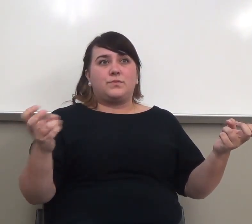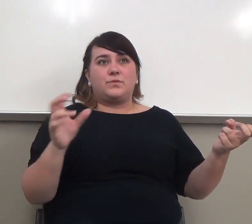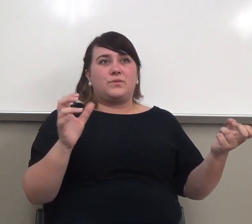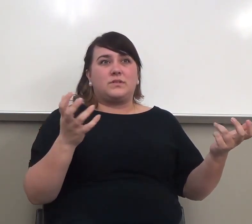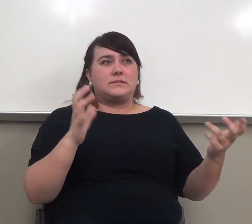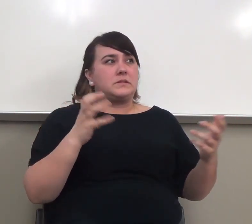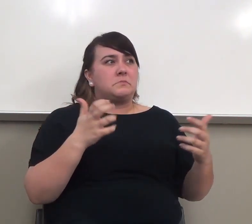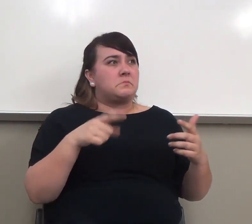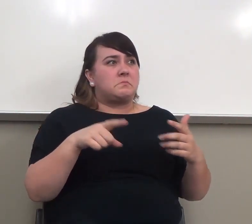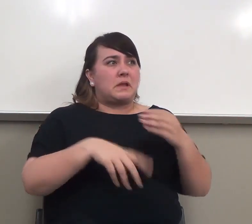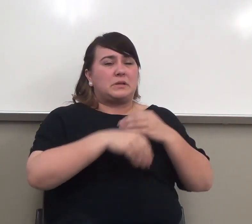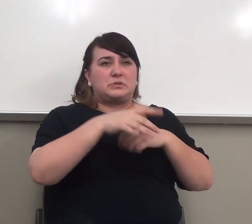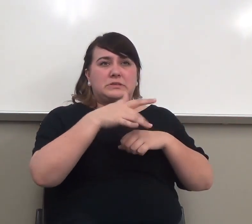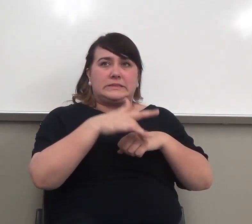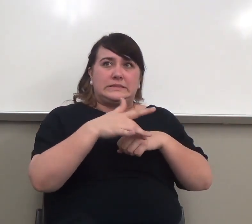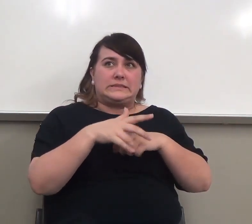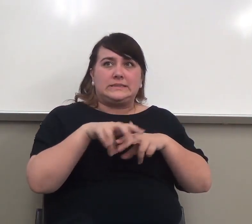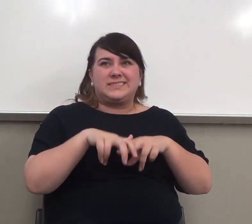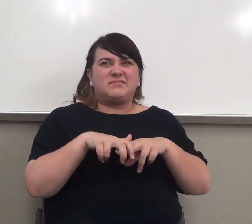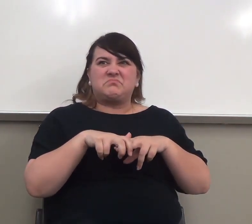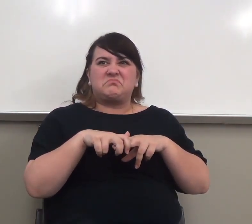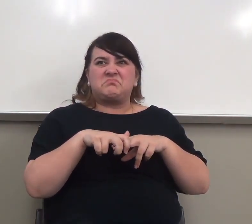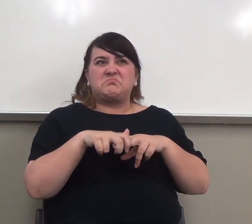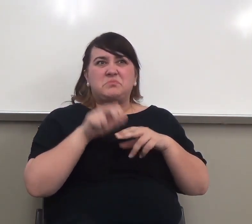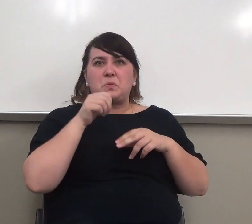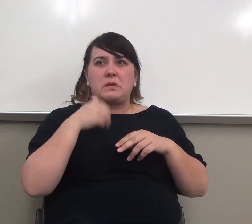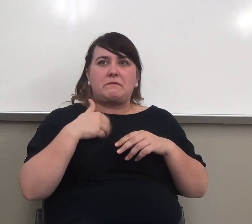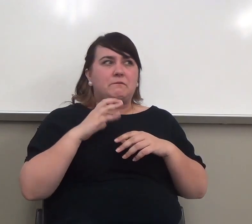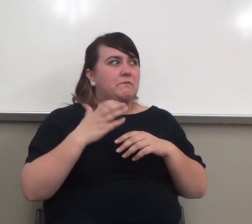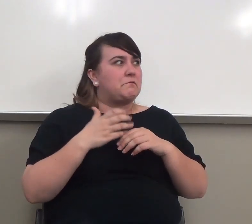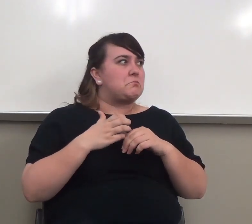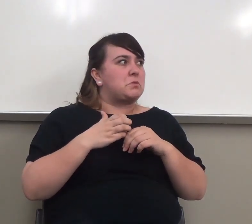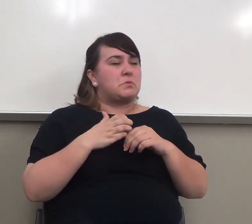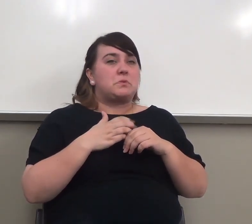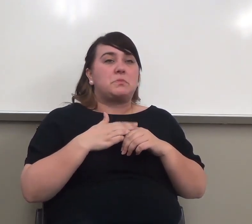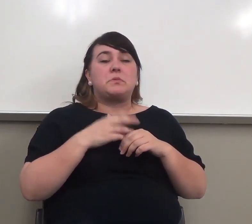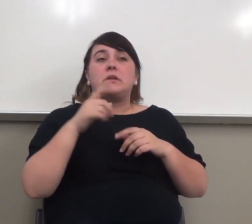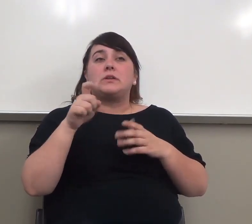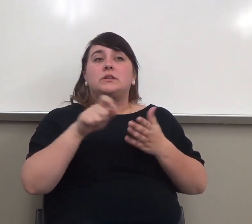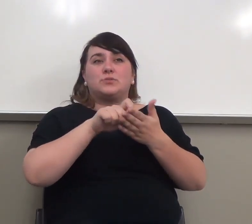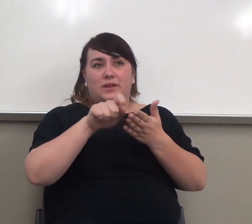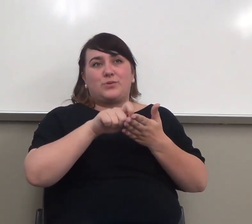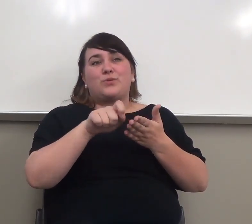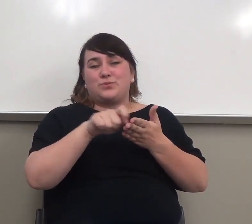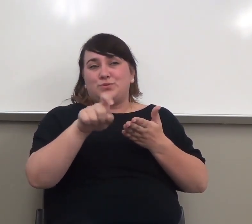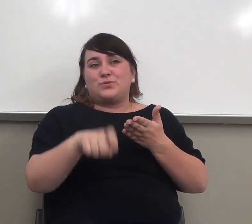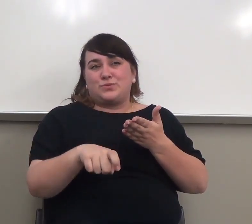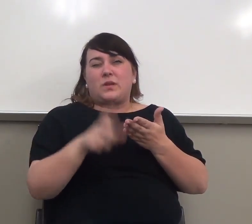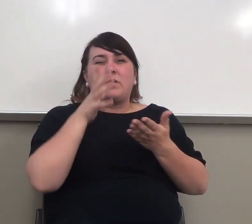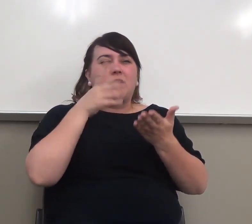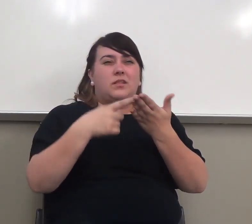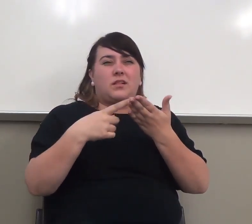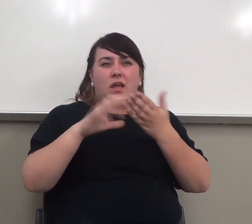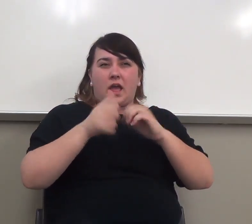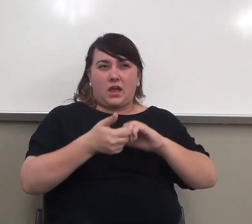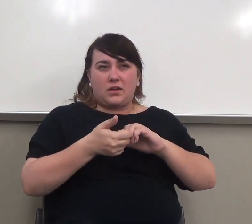that bottom floor of the building. If we do have people who are talking, I will try to move them to